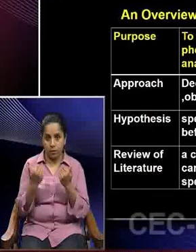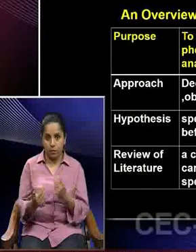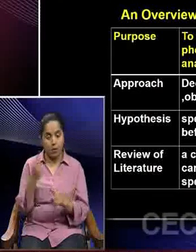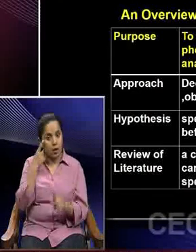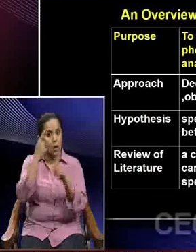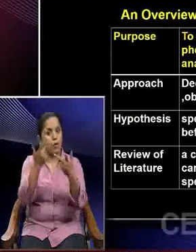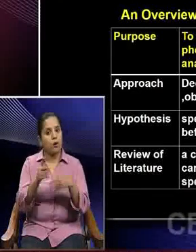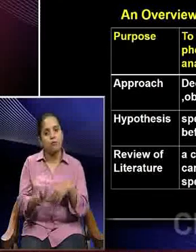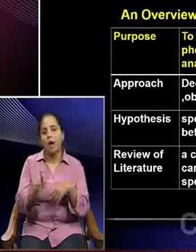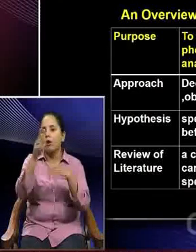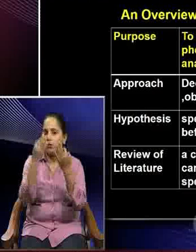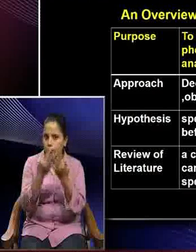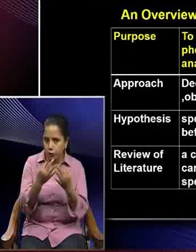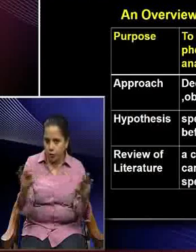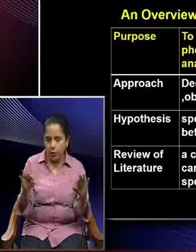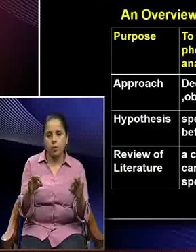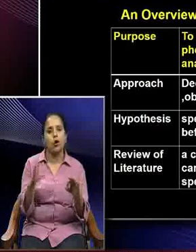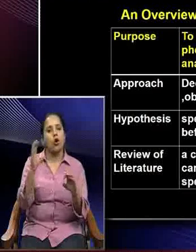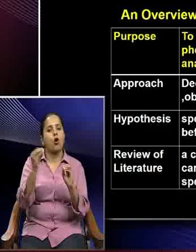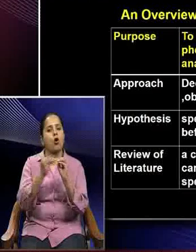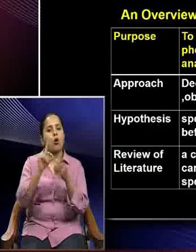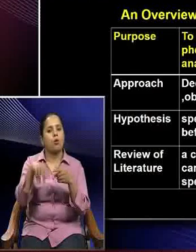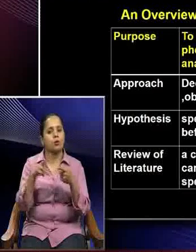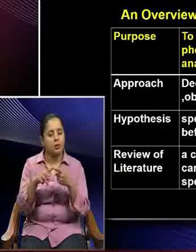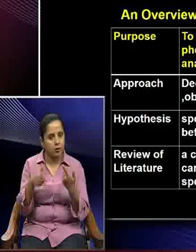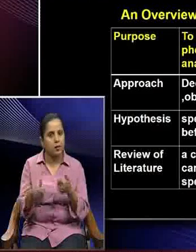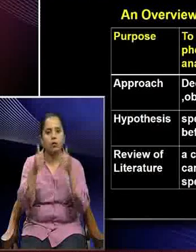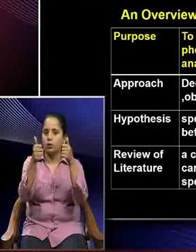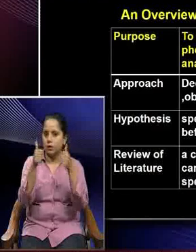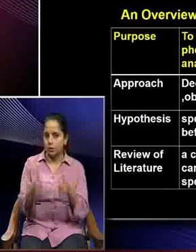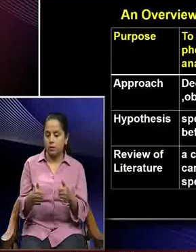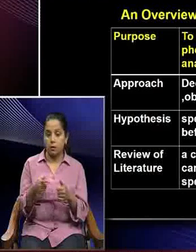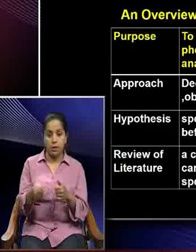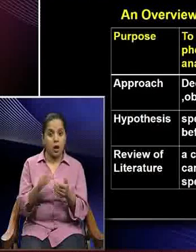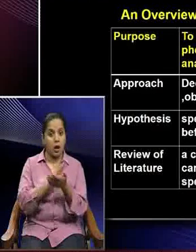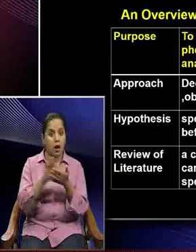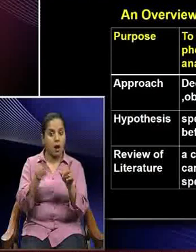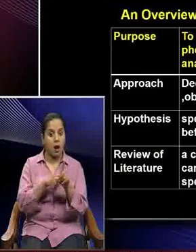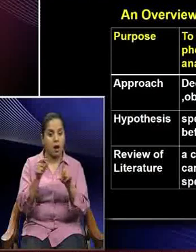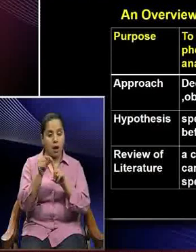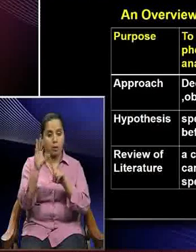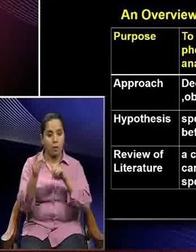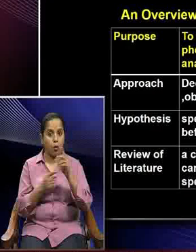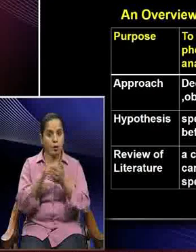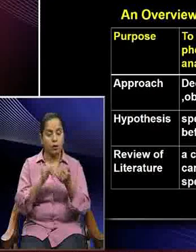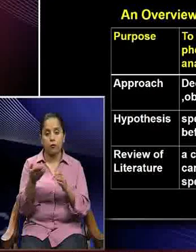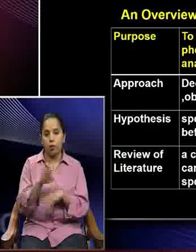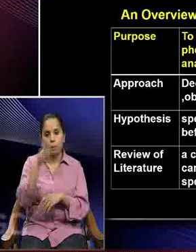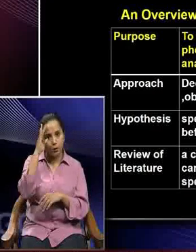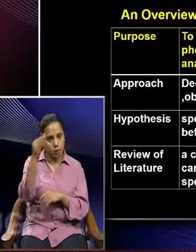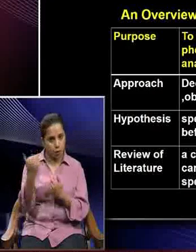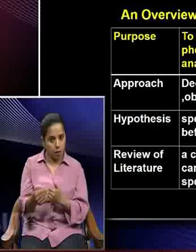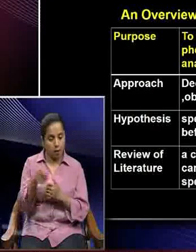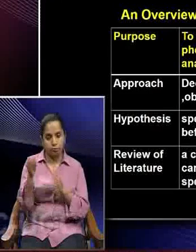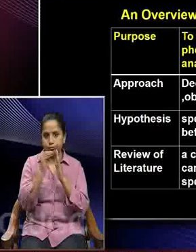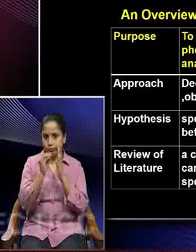to be value-free, objective, and outcome-oriented. The hypothesis is drawn from the theory, which is